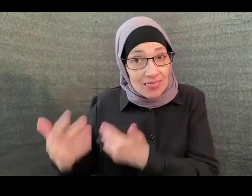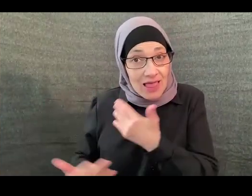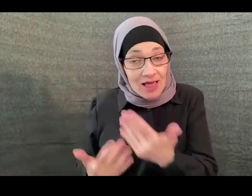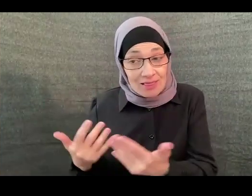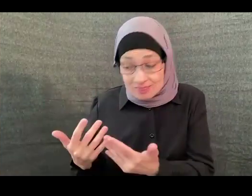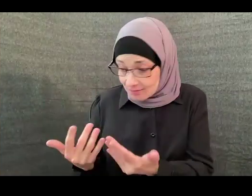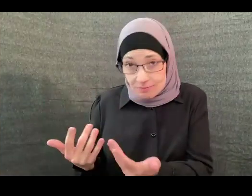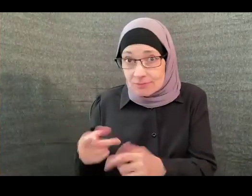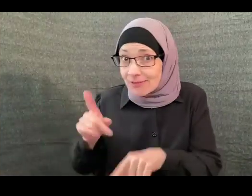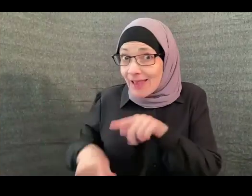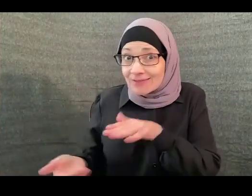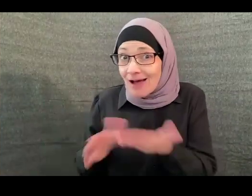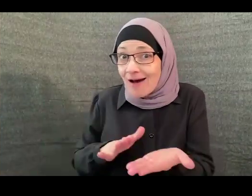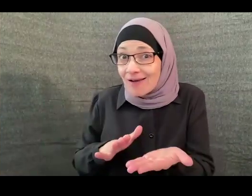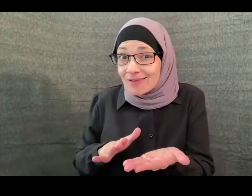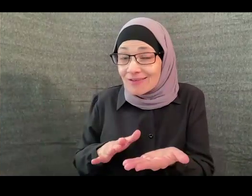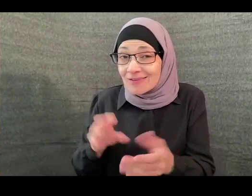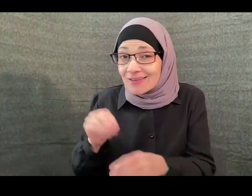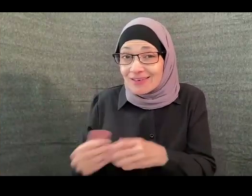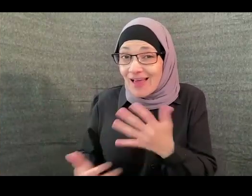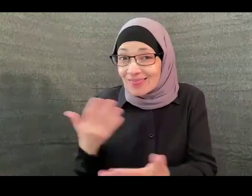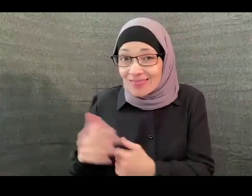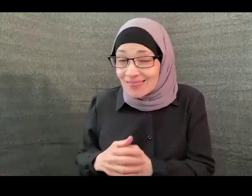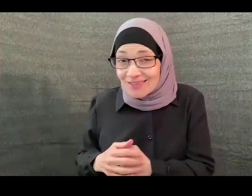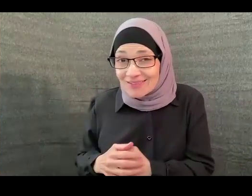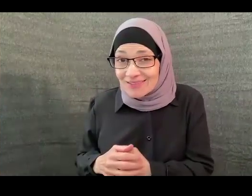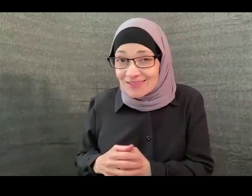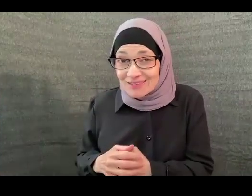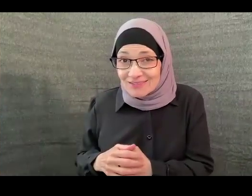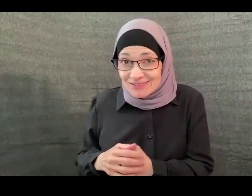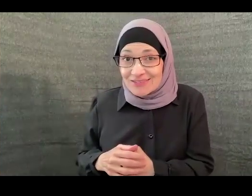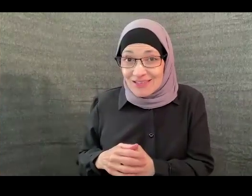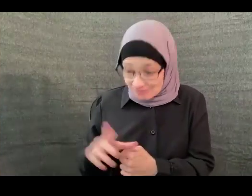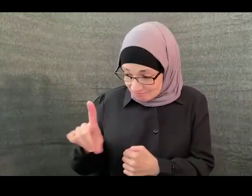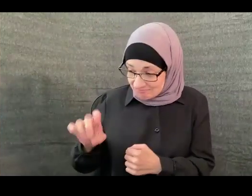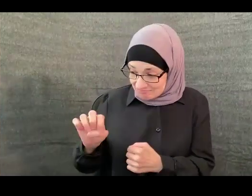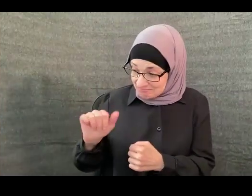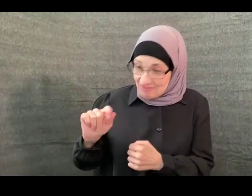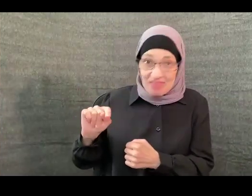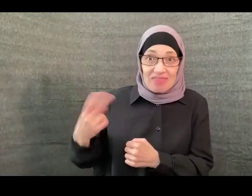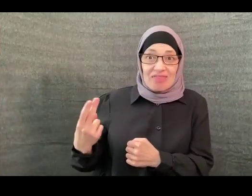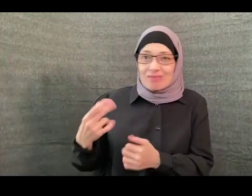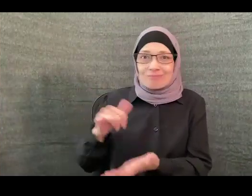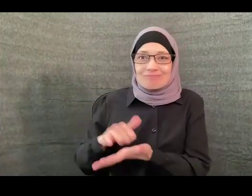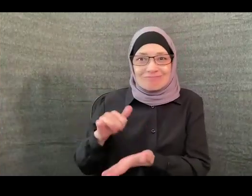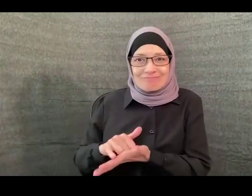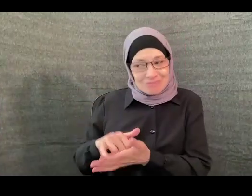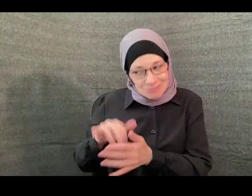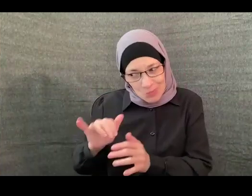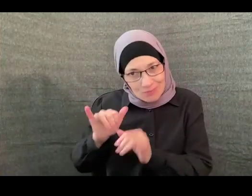death. It is something to think